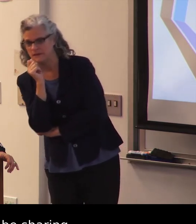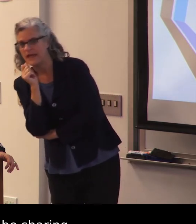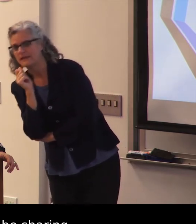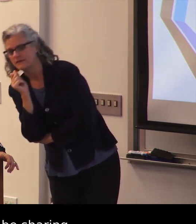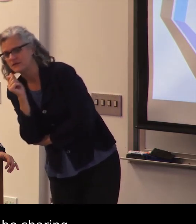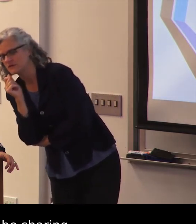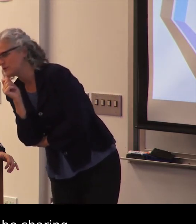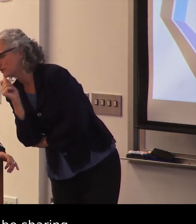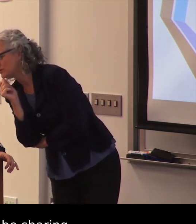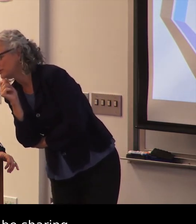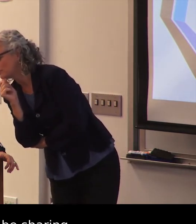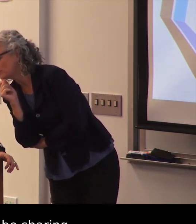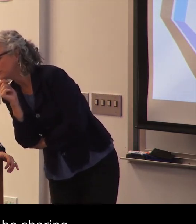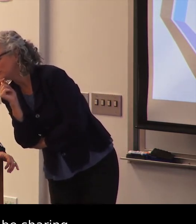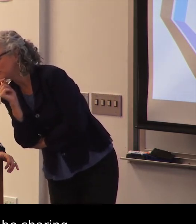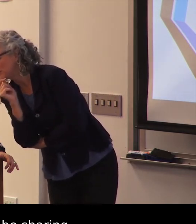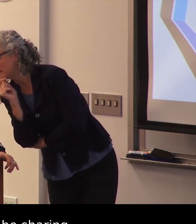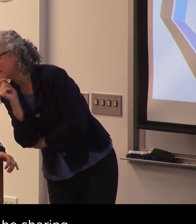Almost there.